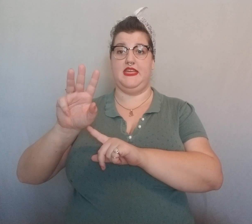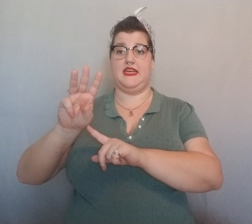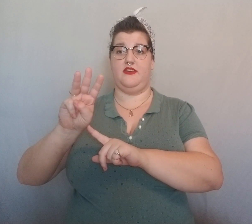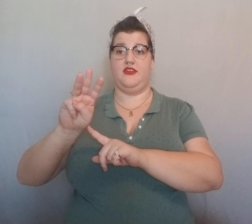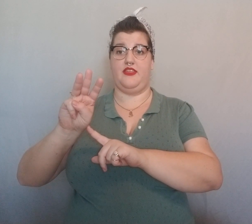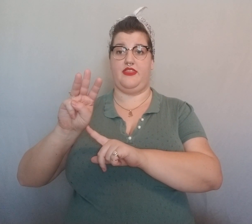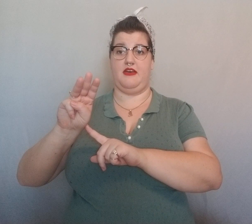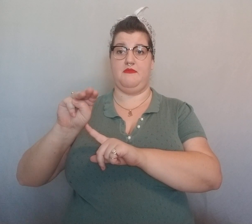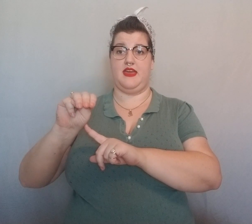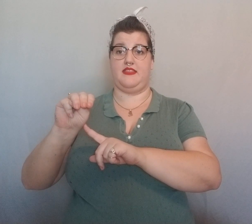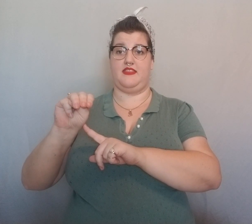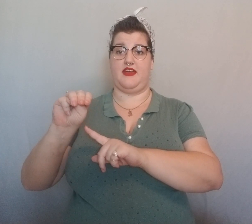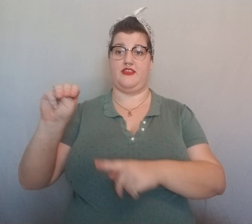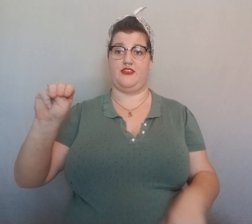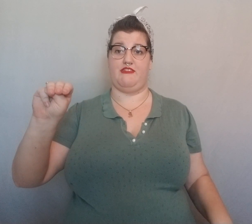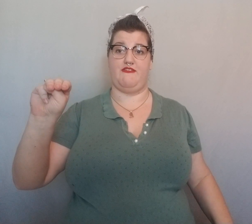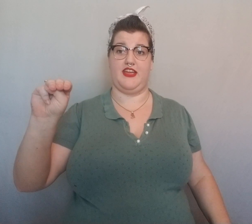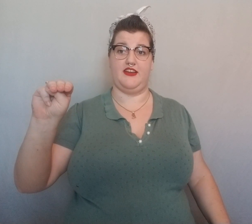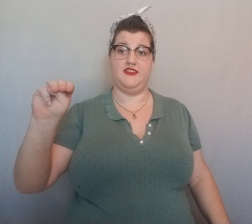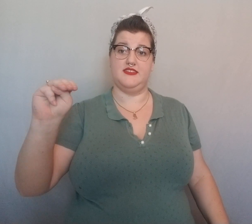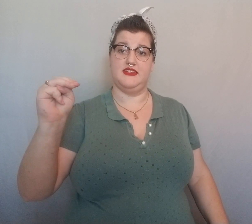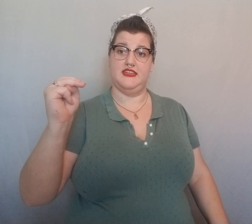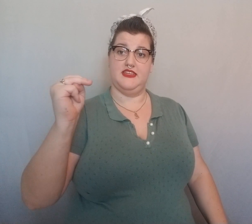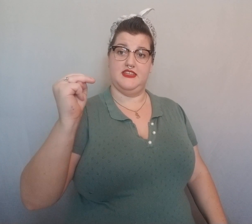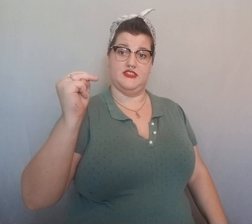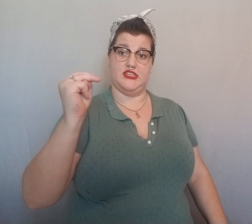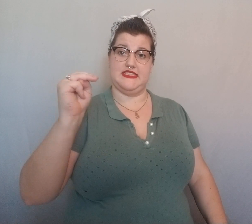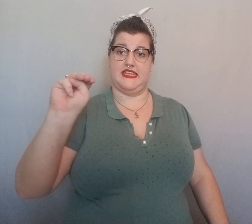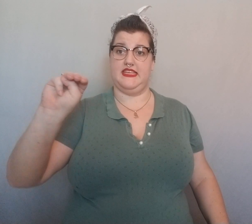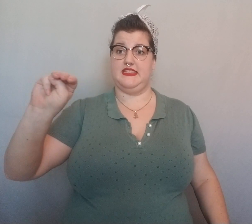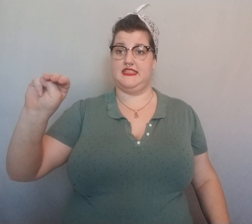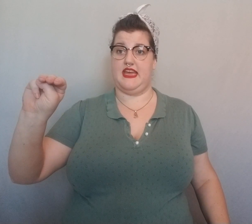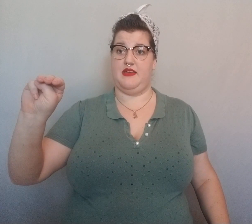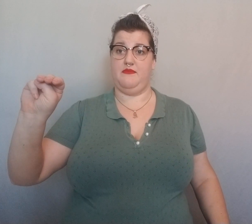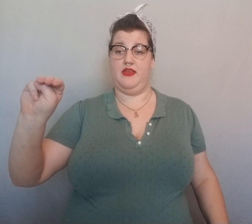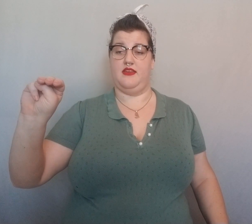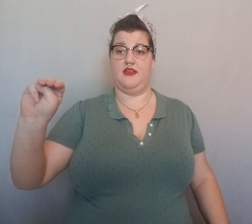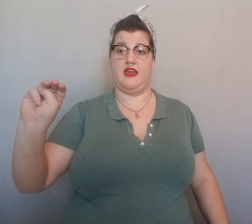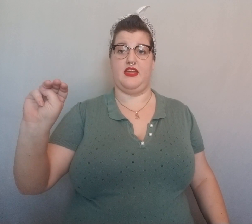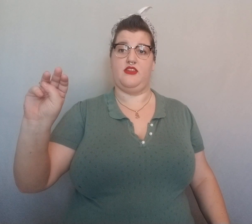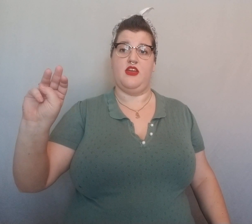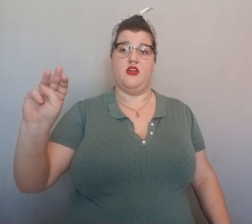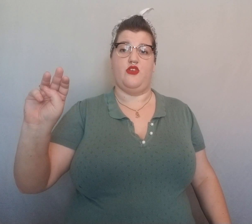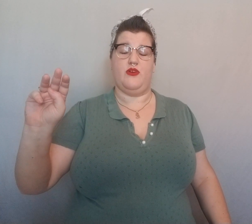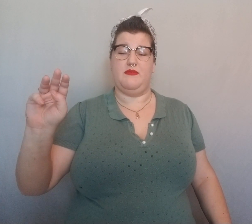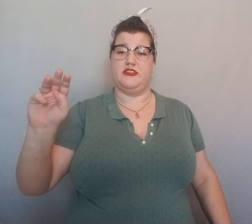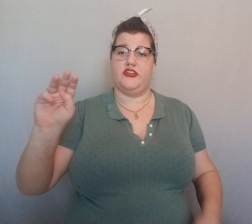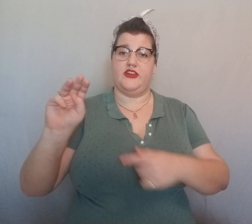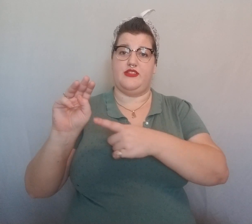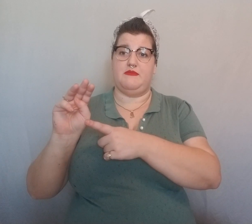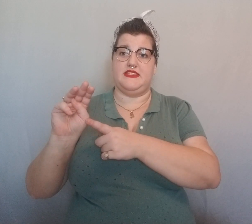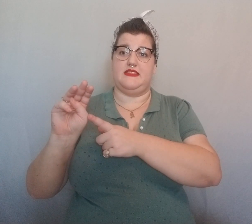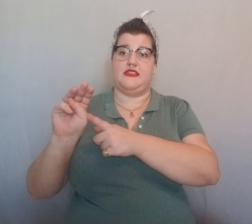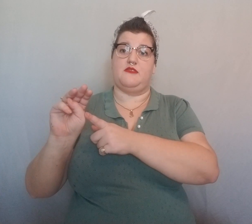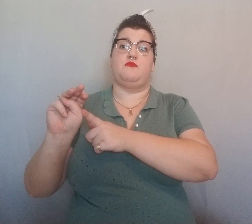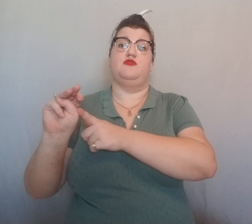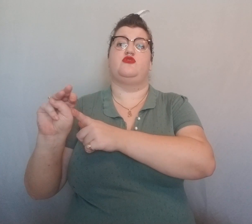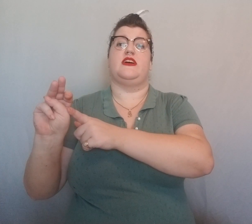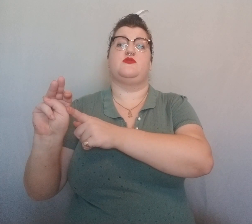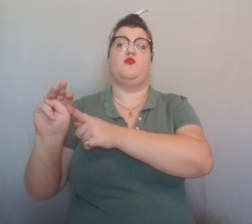down, thumb, and then the other three fingers, just like this, M. And you want to make sure your thumb isn't stressed way